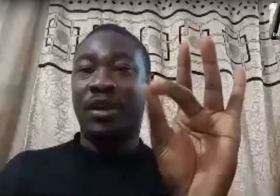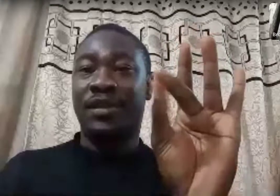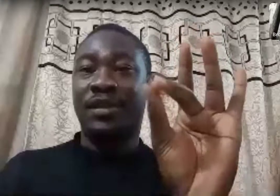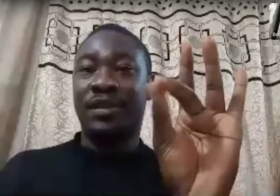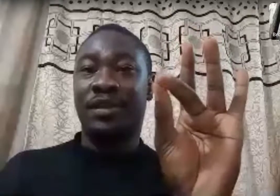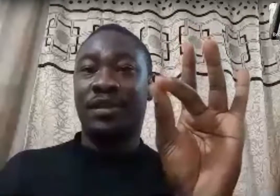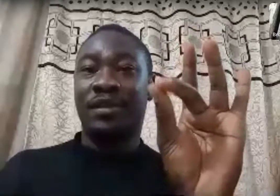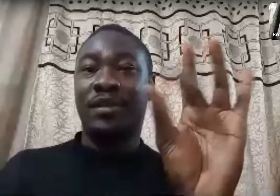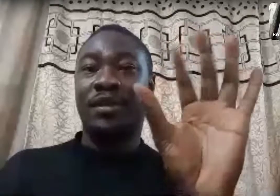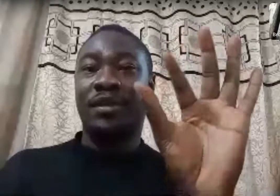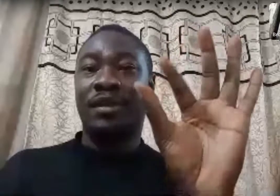19,